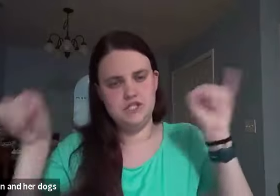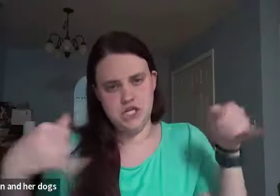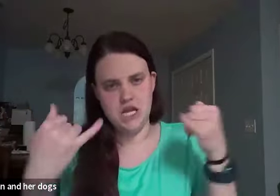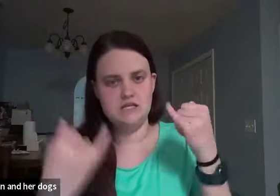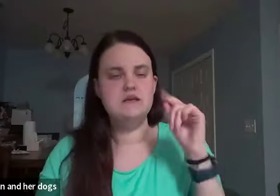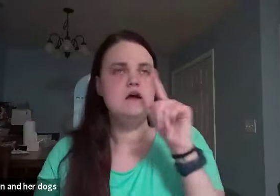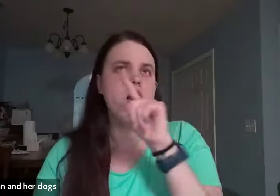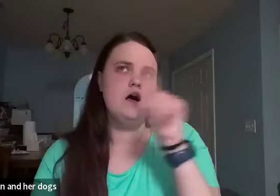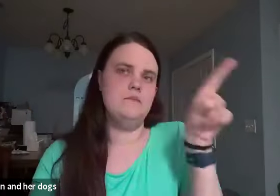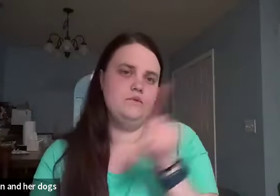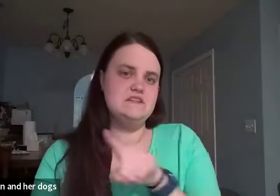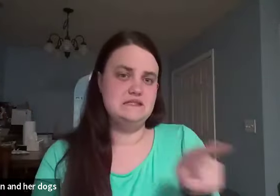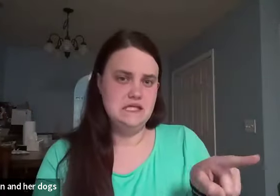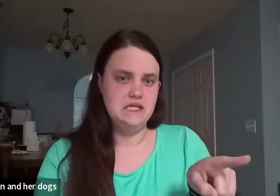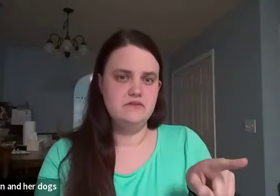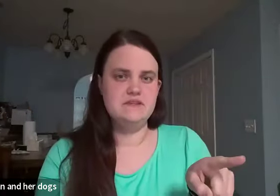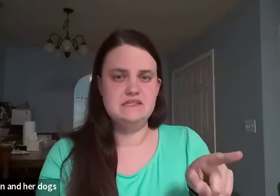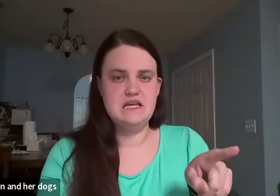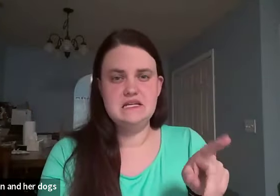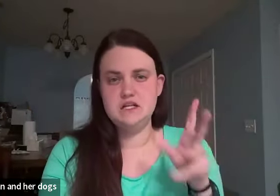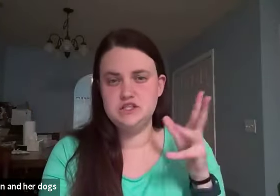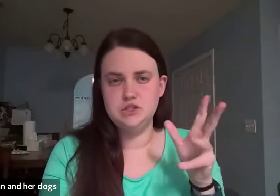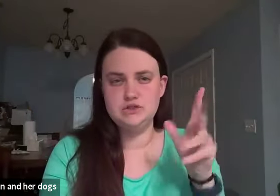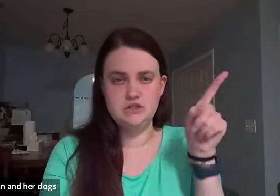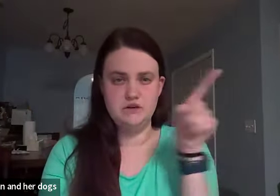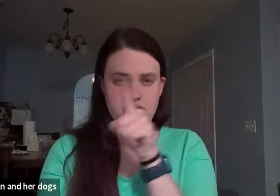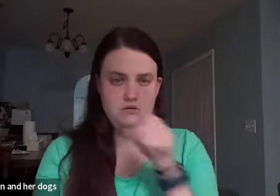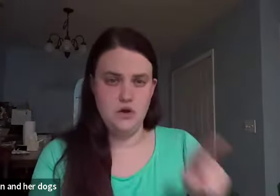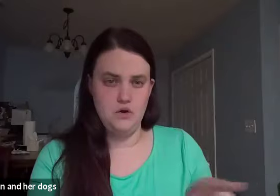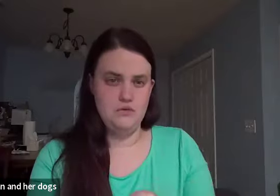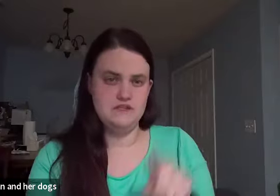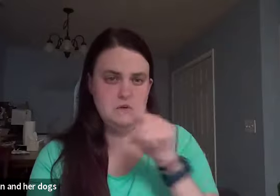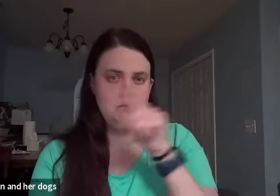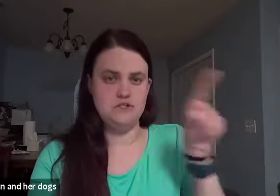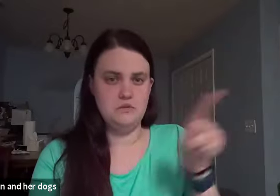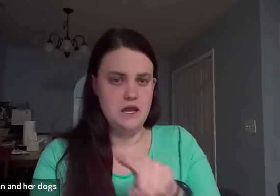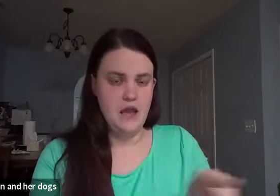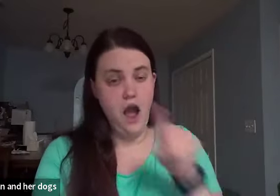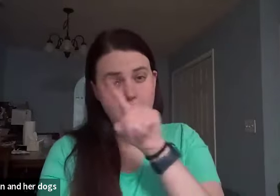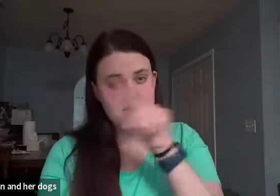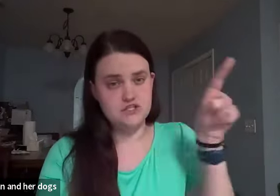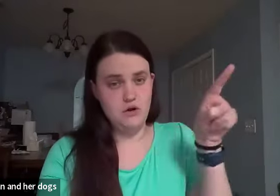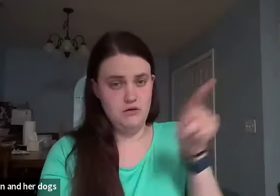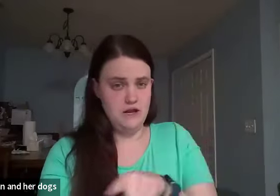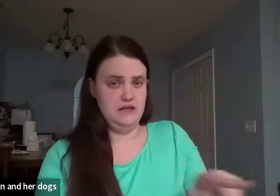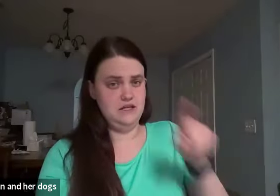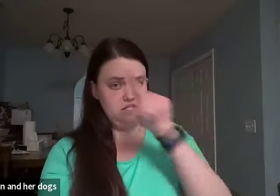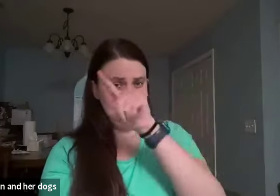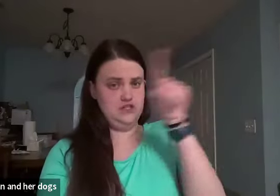the J's. With the Z, the zigzag is not too strict on if you go this way, which way. I've just already initially